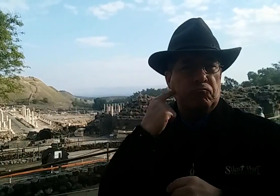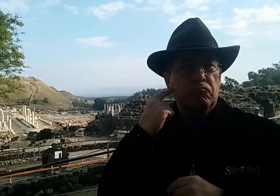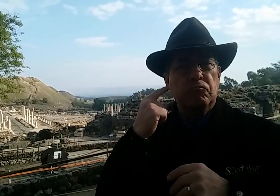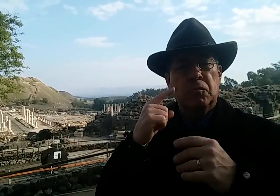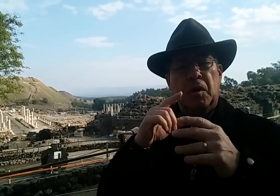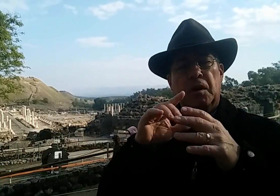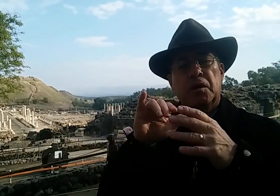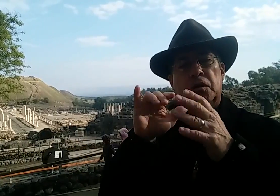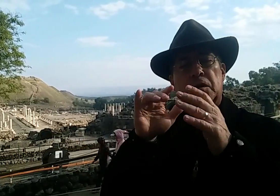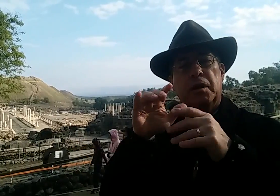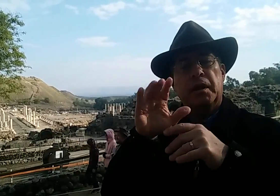then